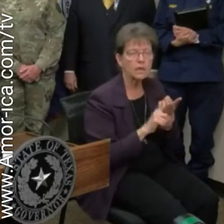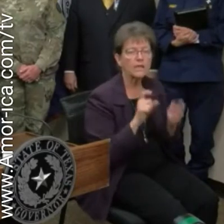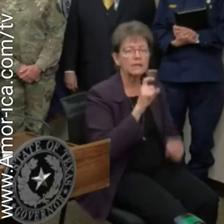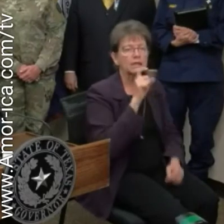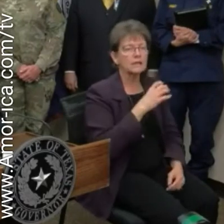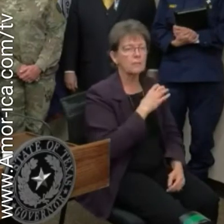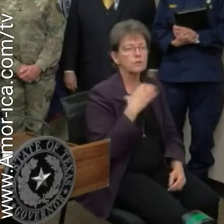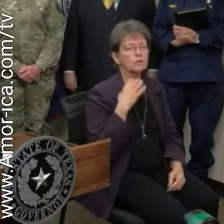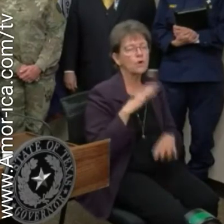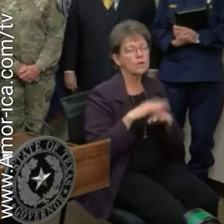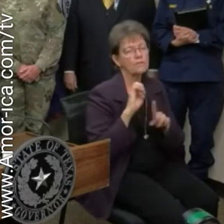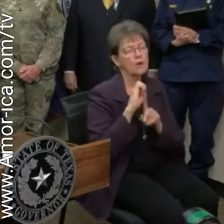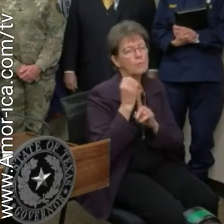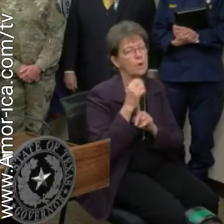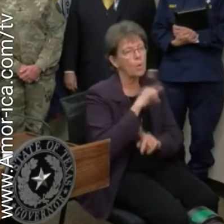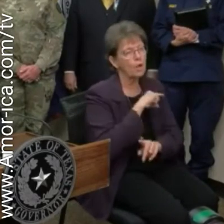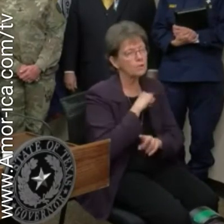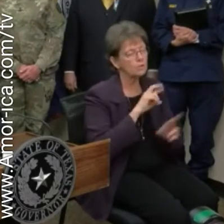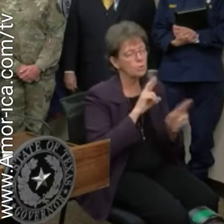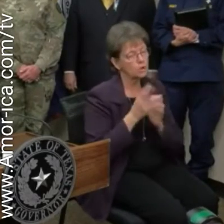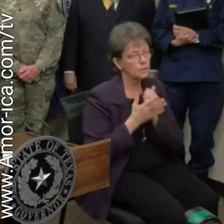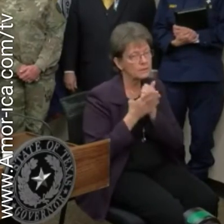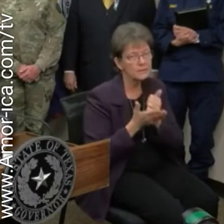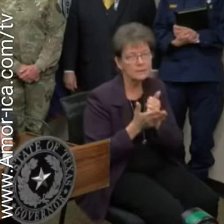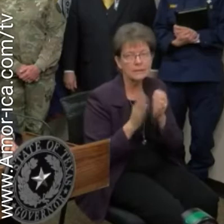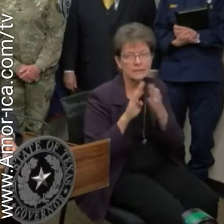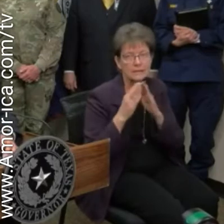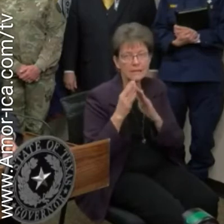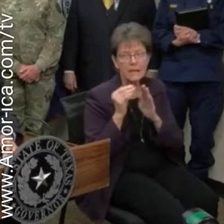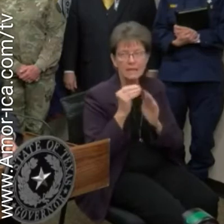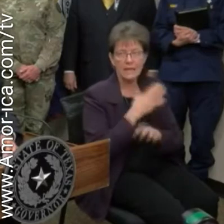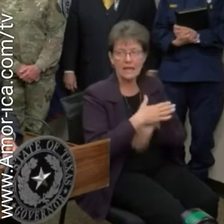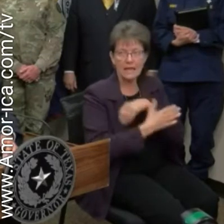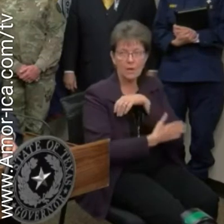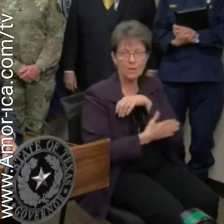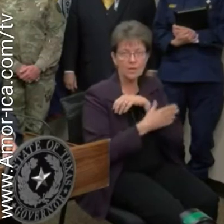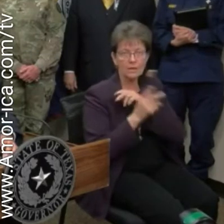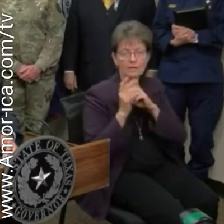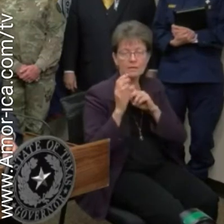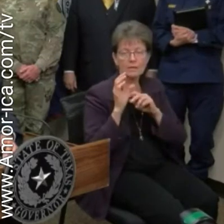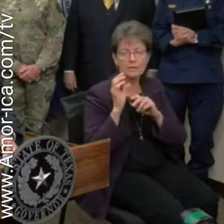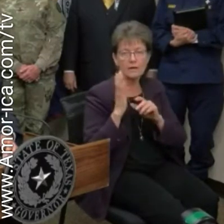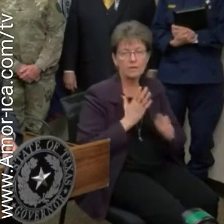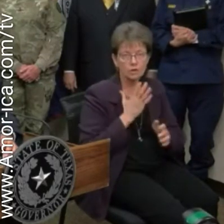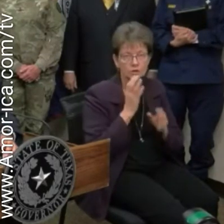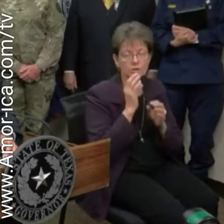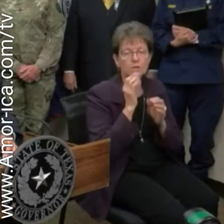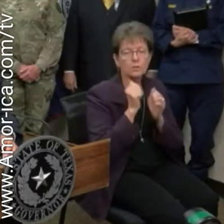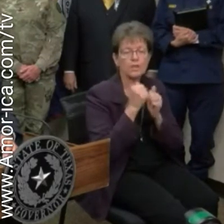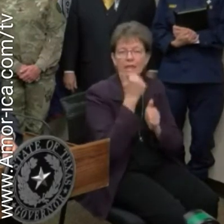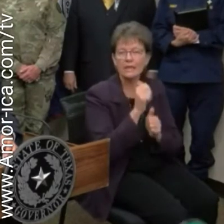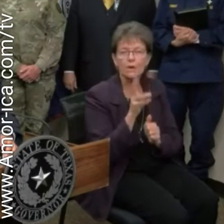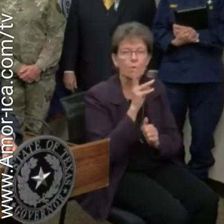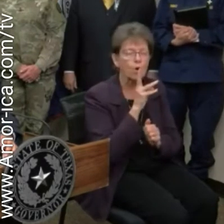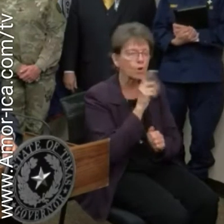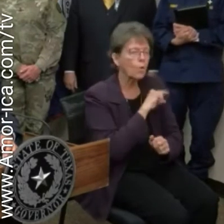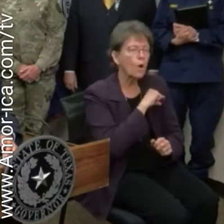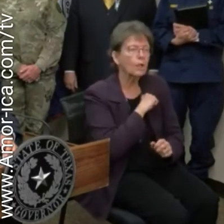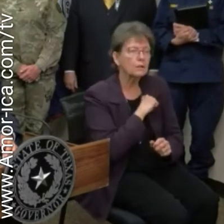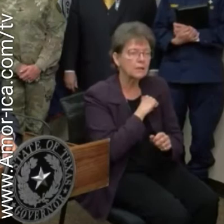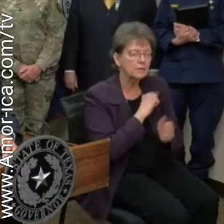Texas Commission on Environmental Quality is ready to assist city and county officials and leaders with any water quality